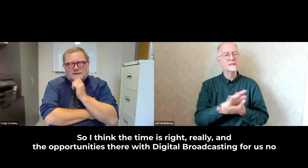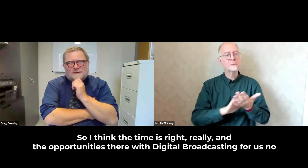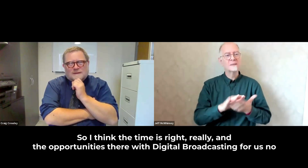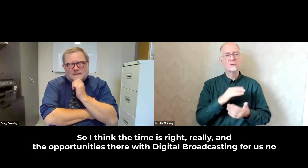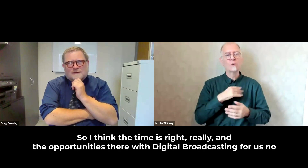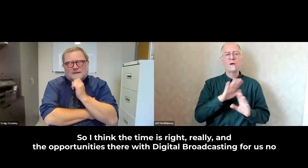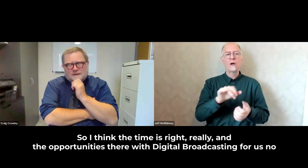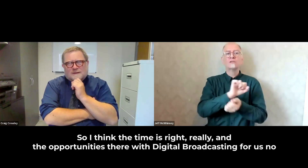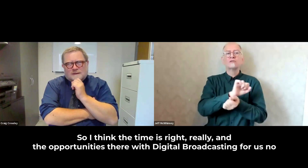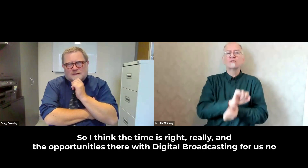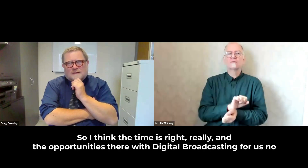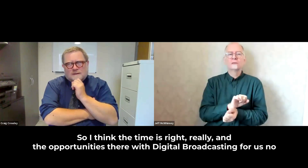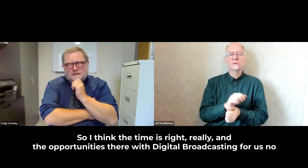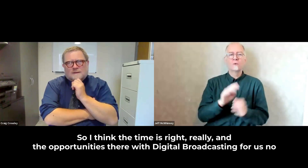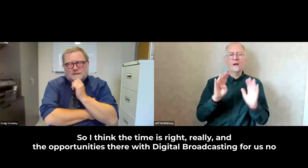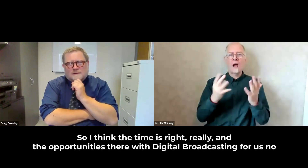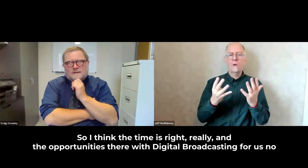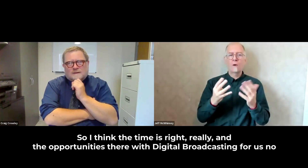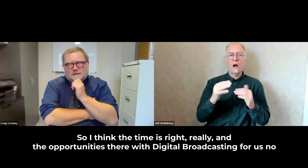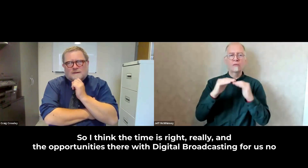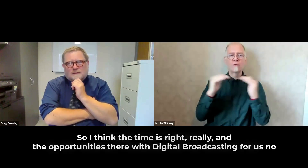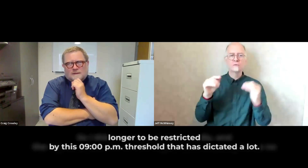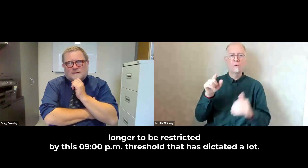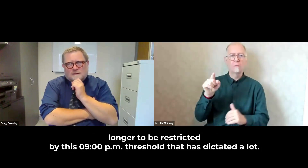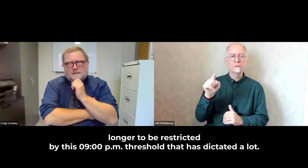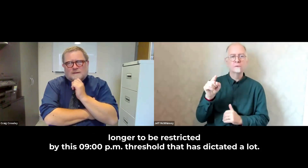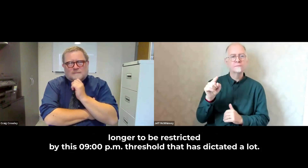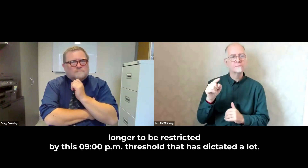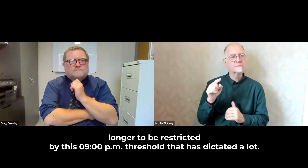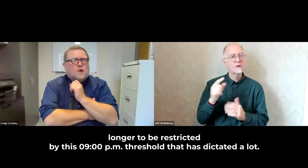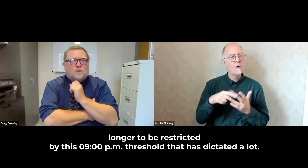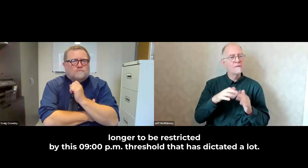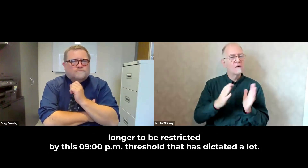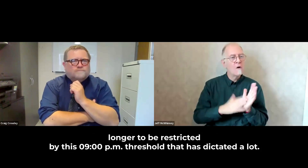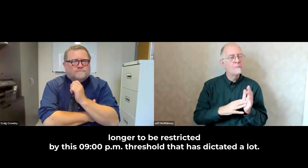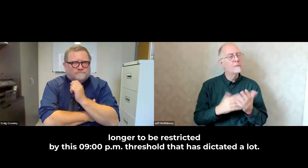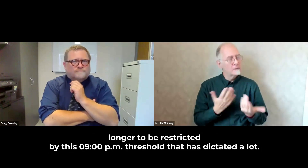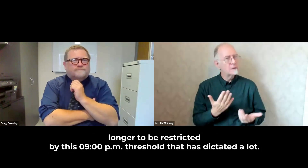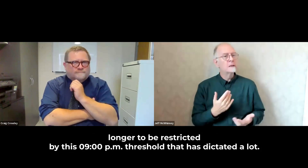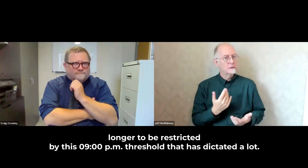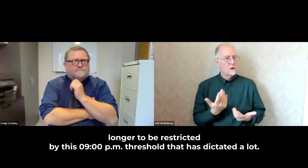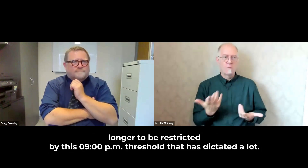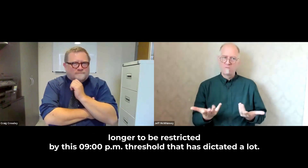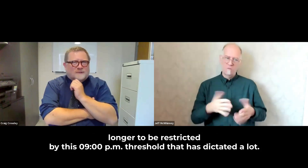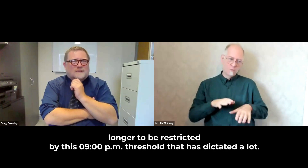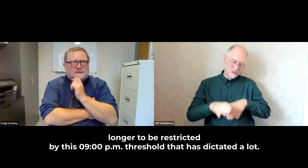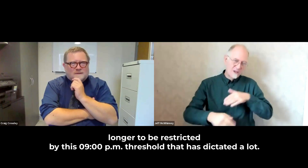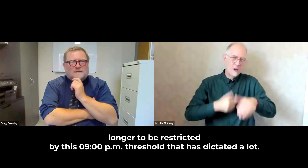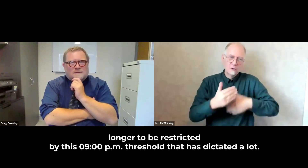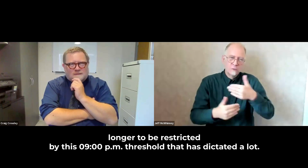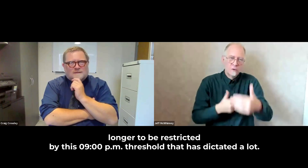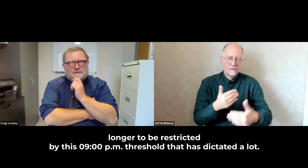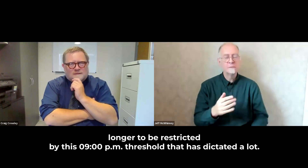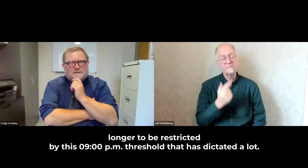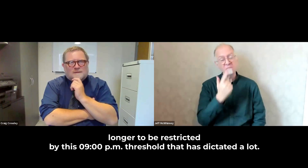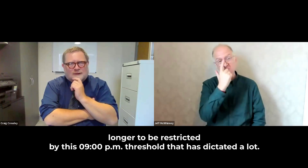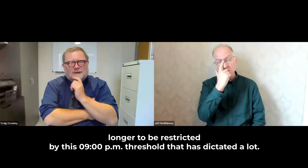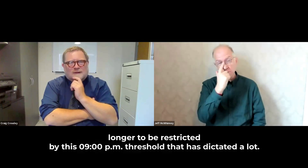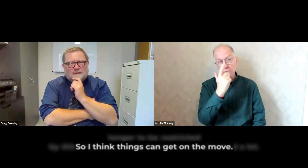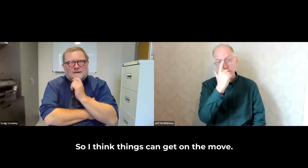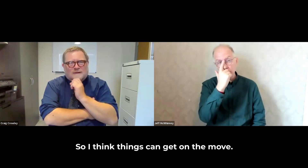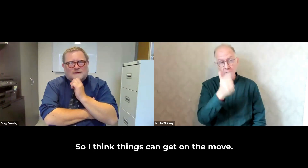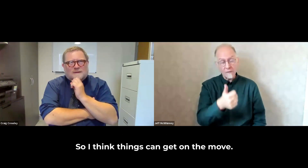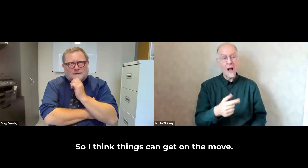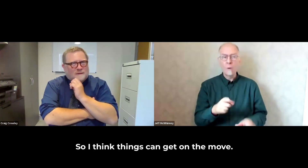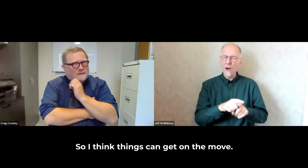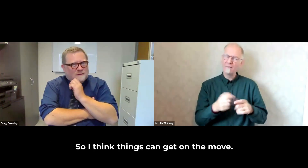and the opportunities there with digital broadcasting for us no longer to be restricted by this 9 p.m. threshold that has dictated a